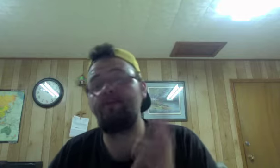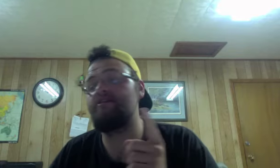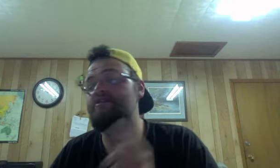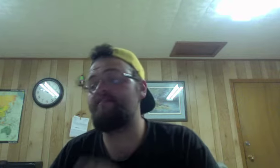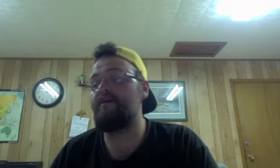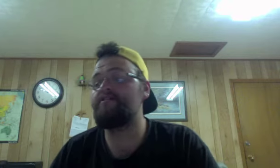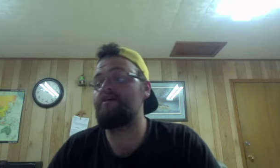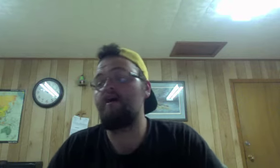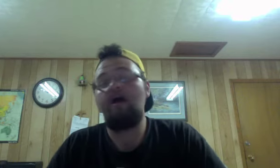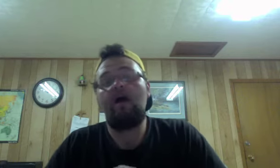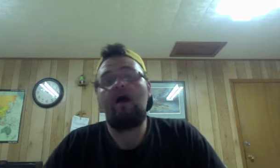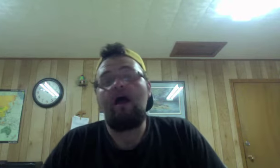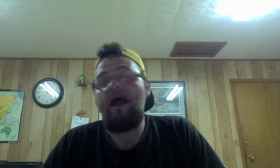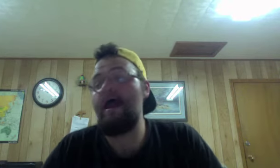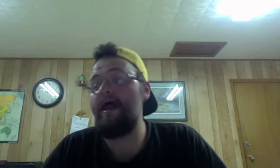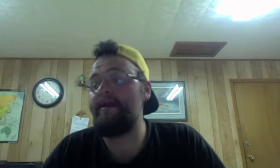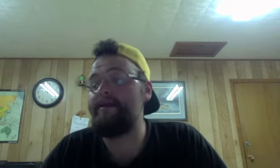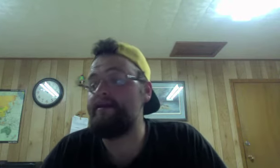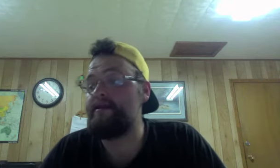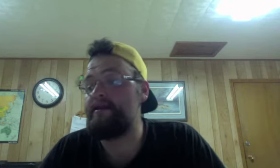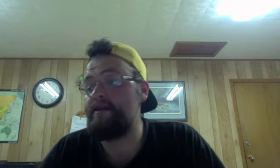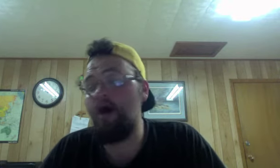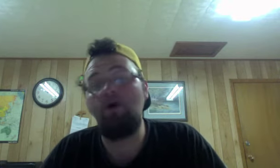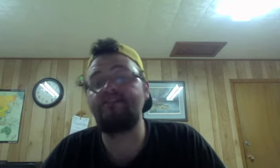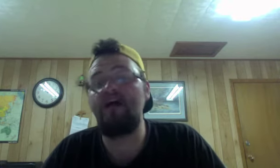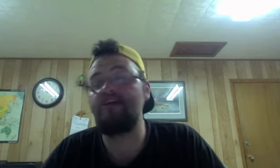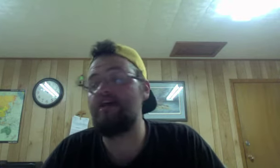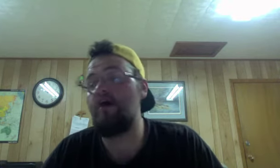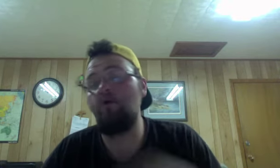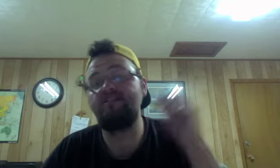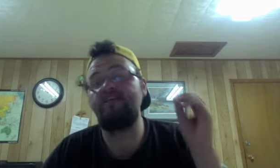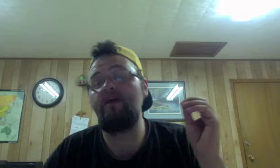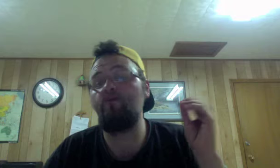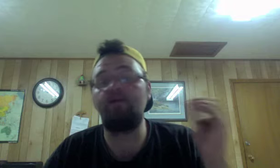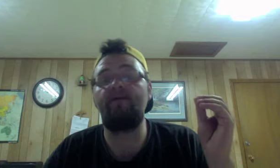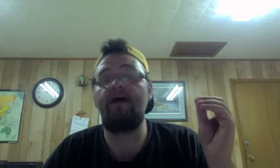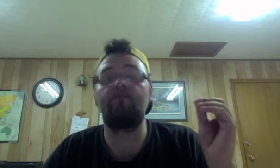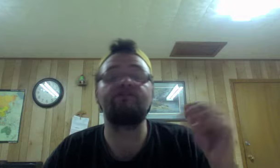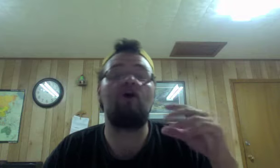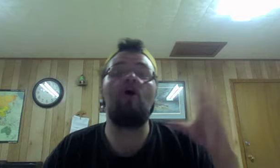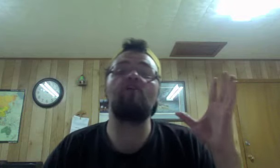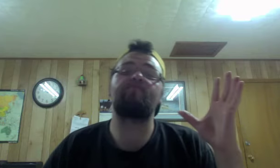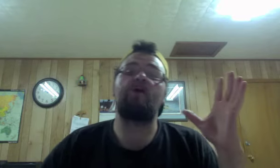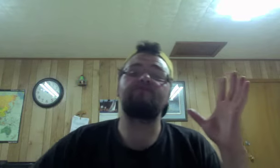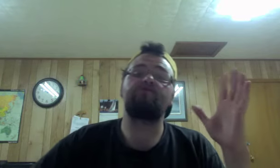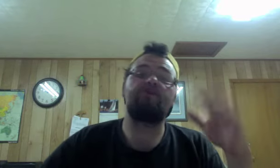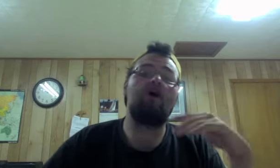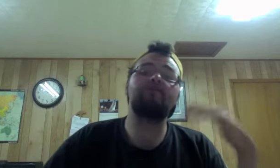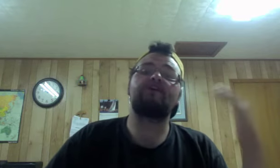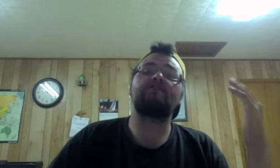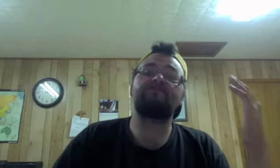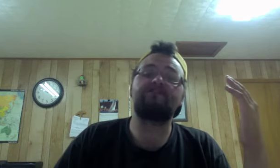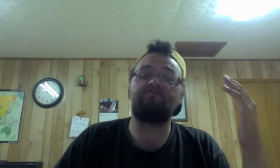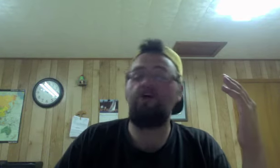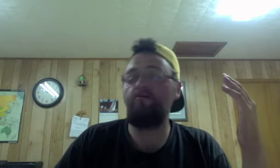good defense and on one side you got one team in Winnipeg who has all the problems in world all those offseason problems